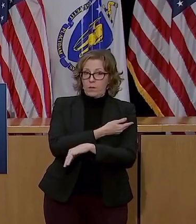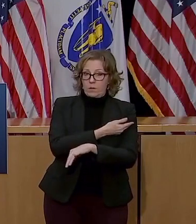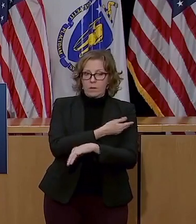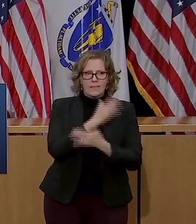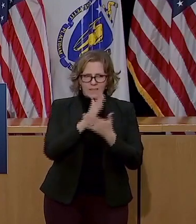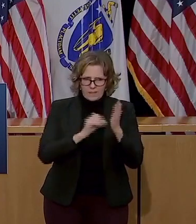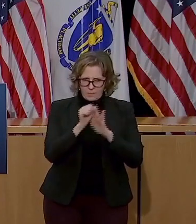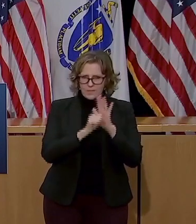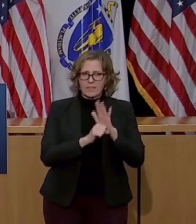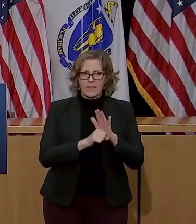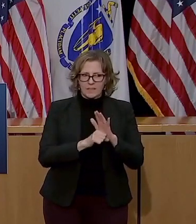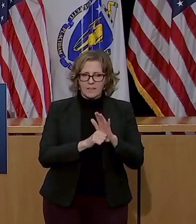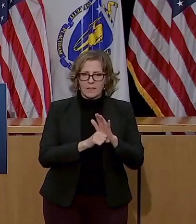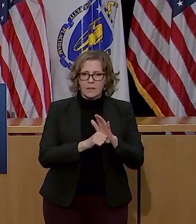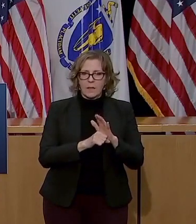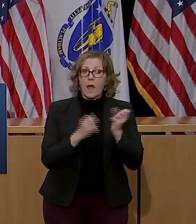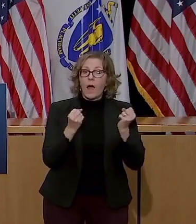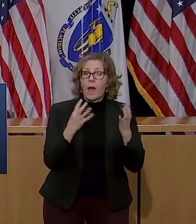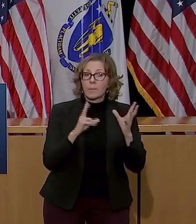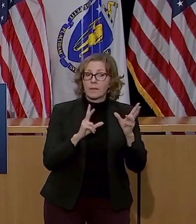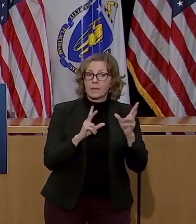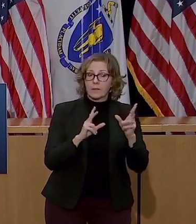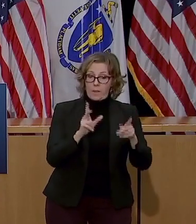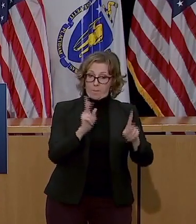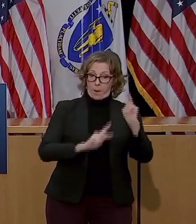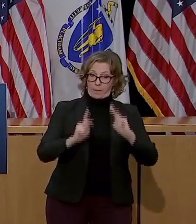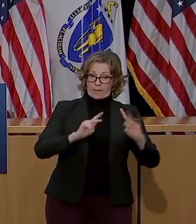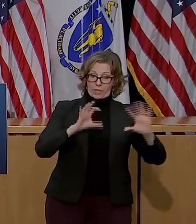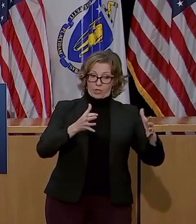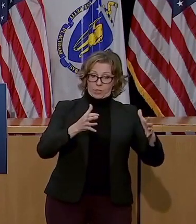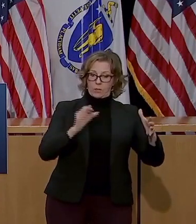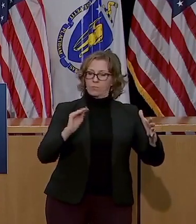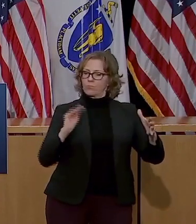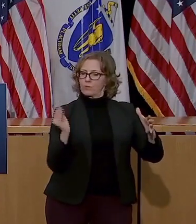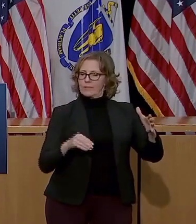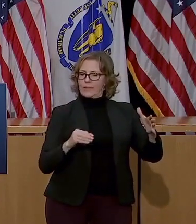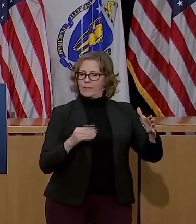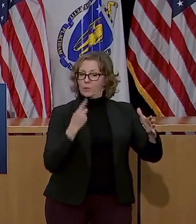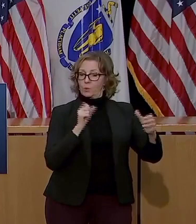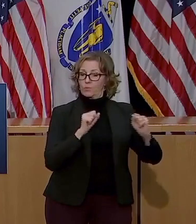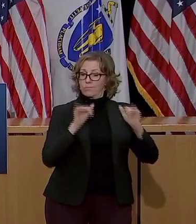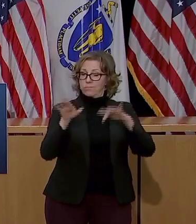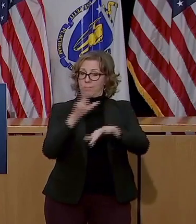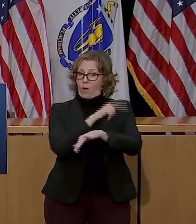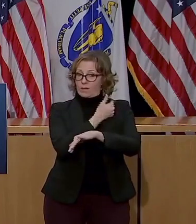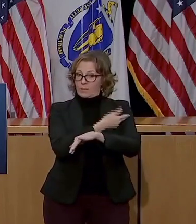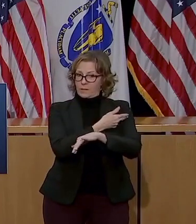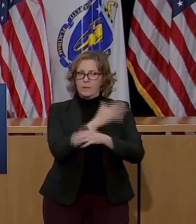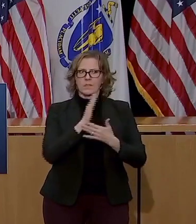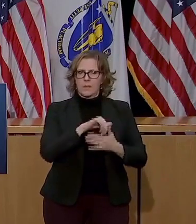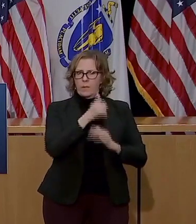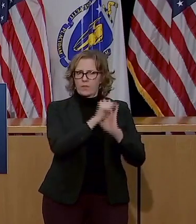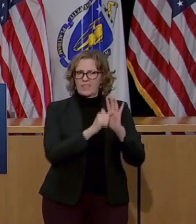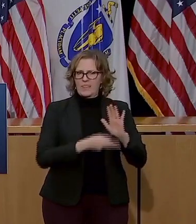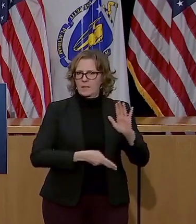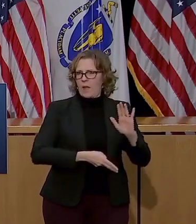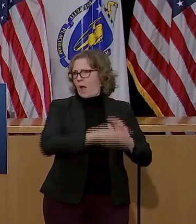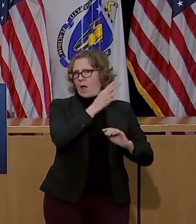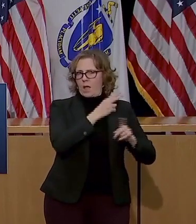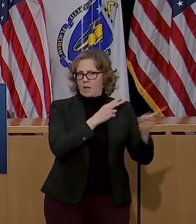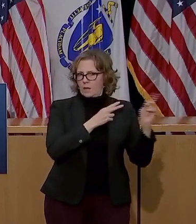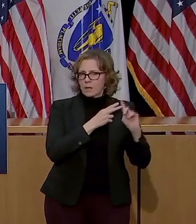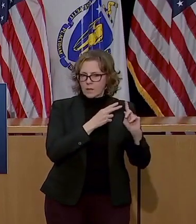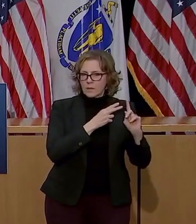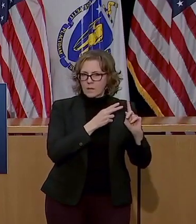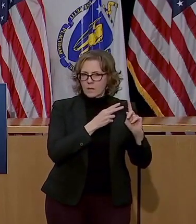patients on a per capita basis than we do, who appear to have positive test rates and